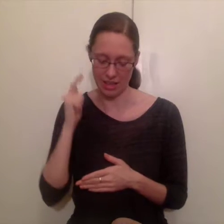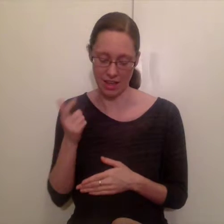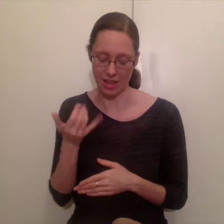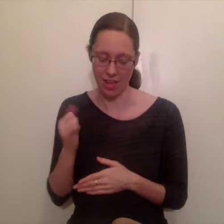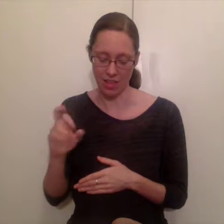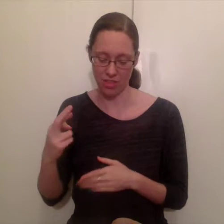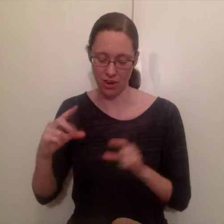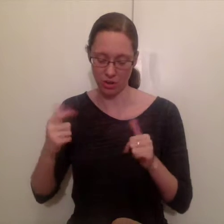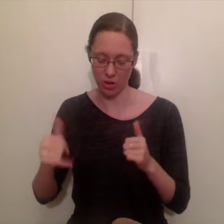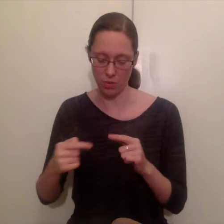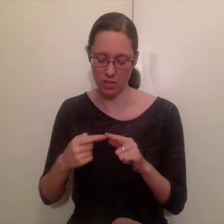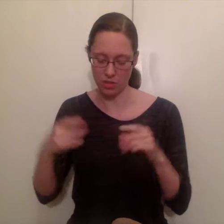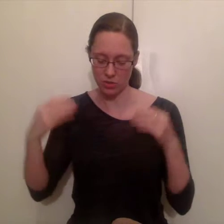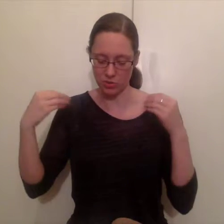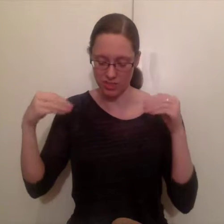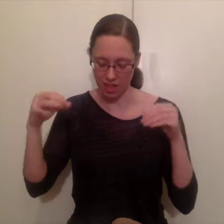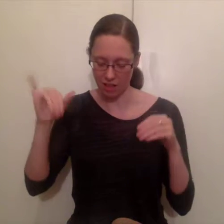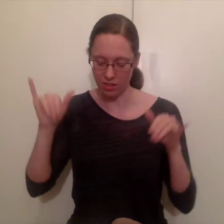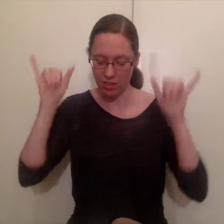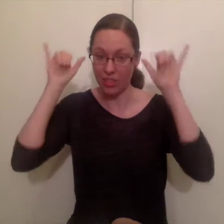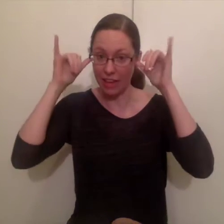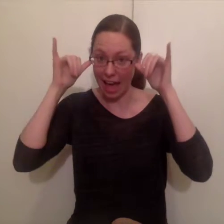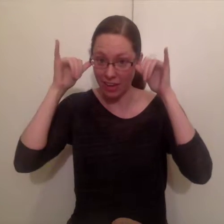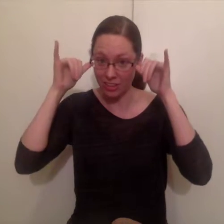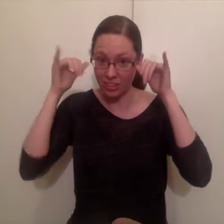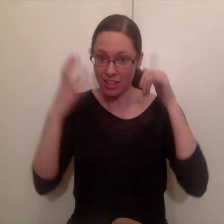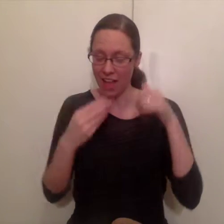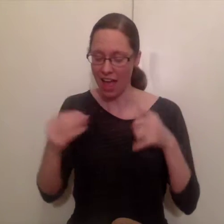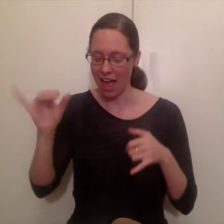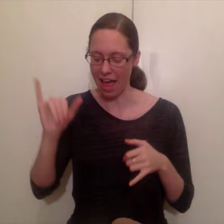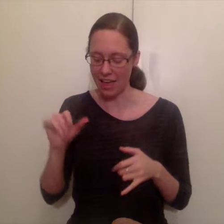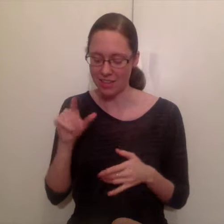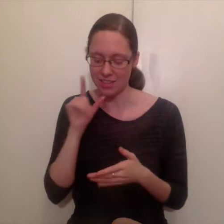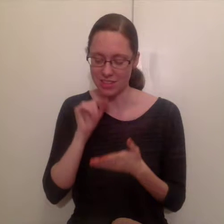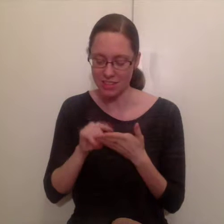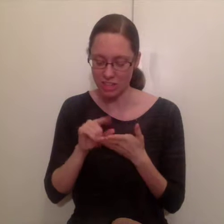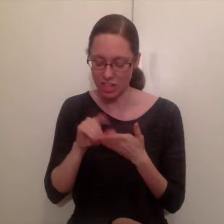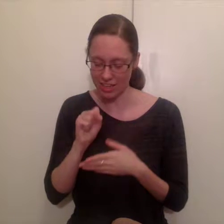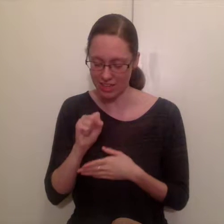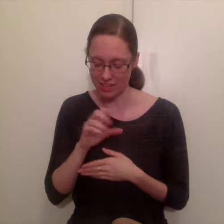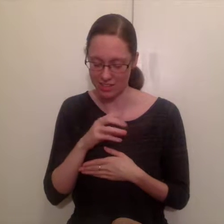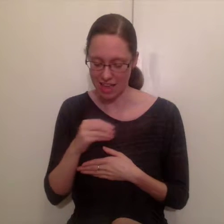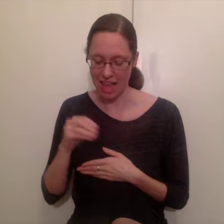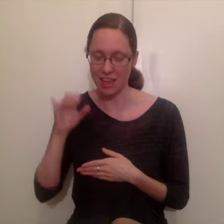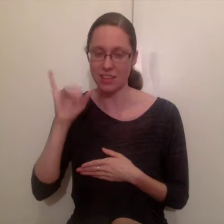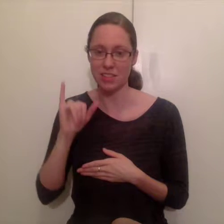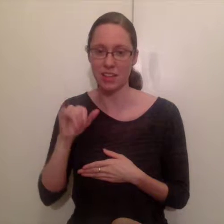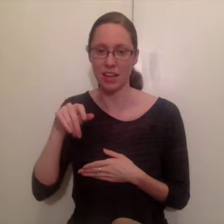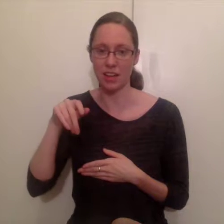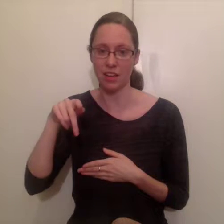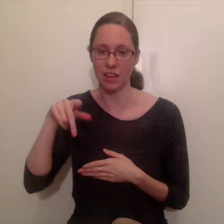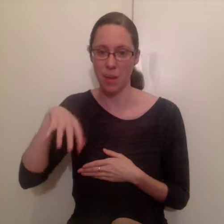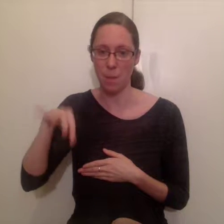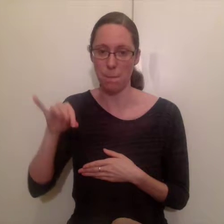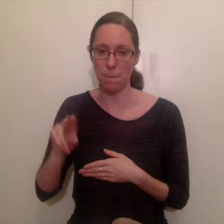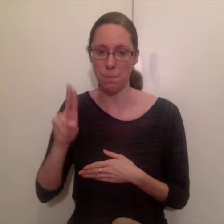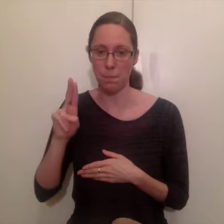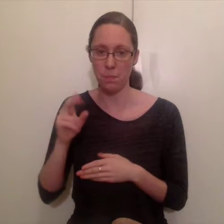Leah. They're going to sell the cattle and the chickens and the